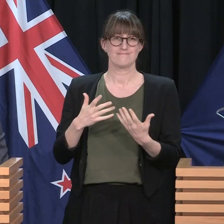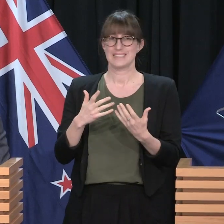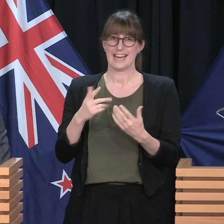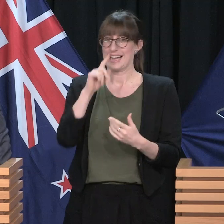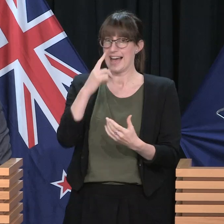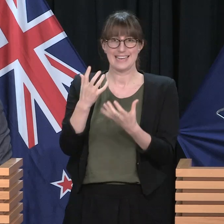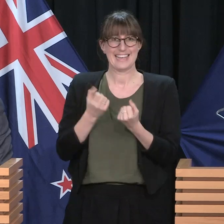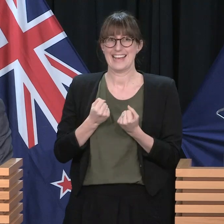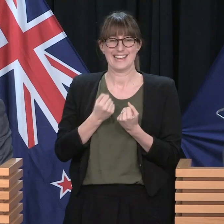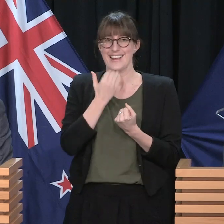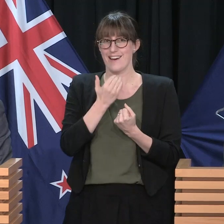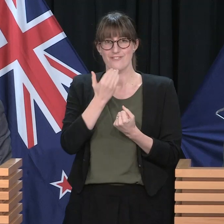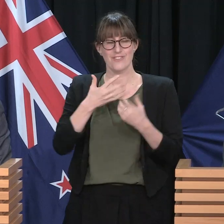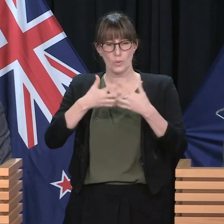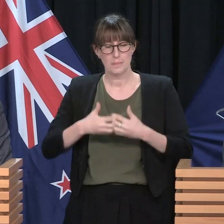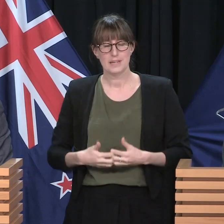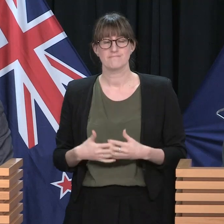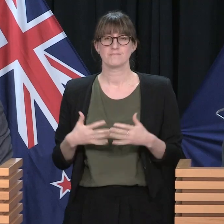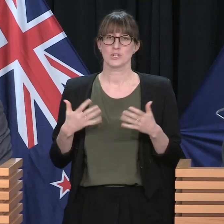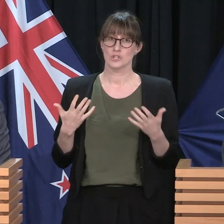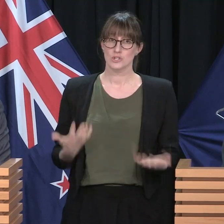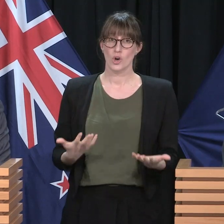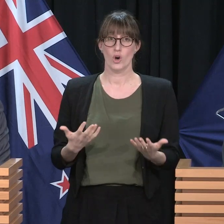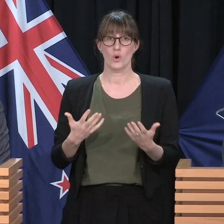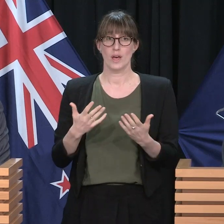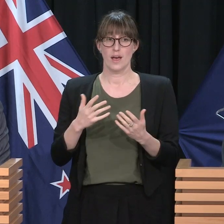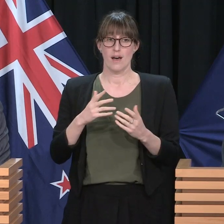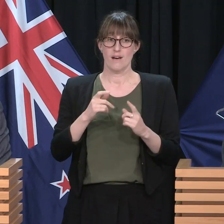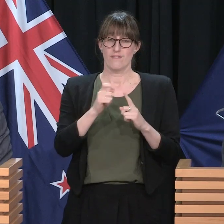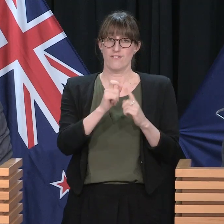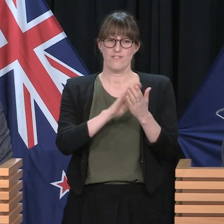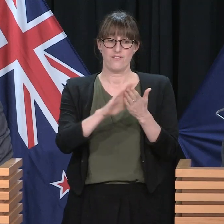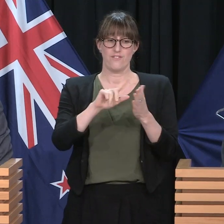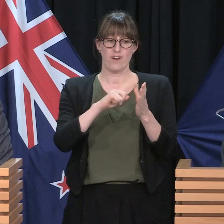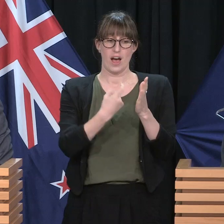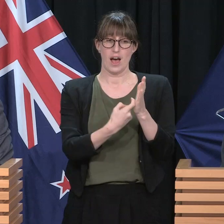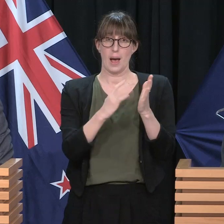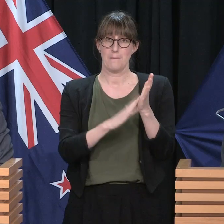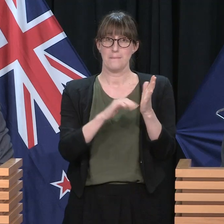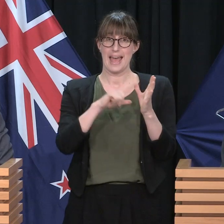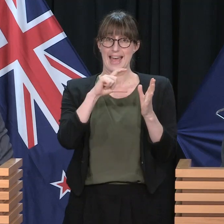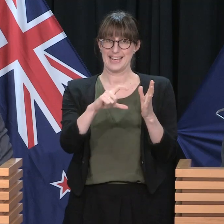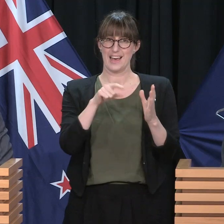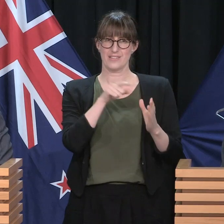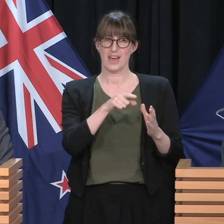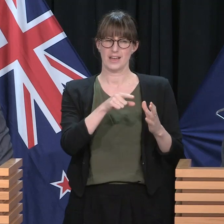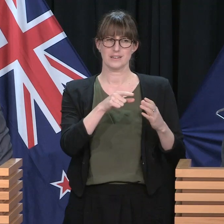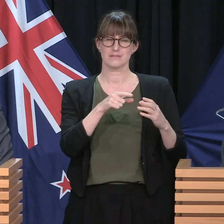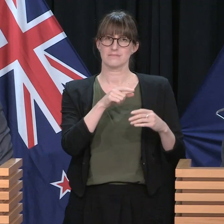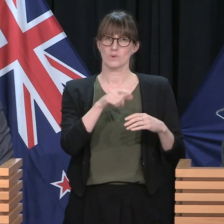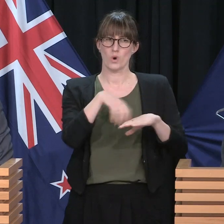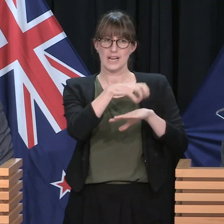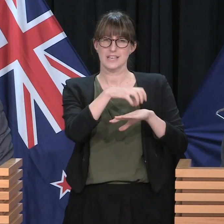patients in ICU, Pharmac secured additional stock of a number of medicines. These medicines have more than doubled in price